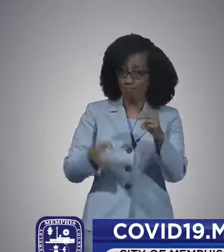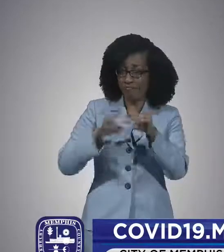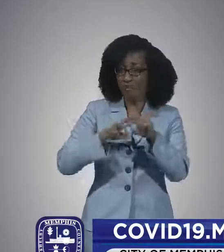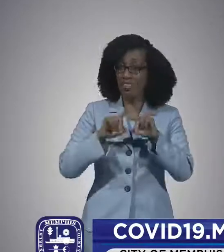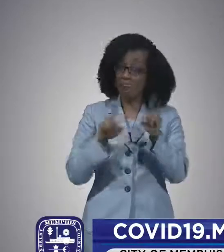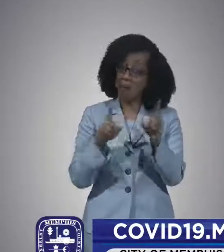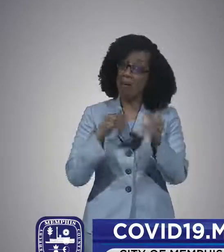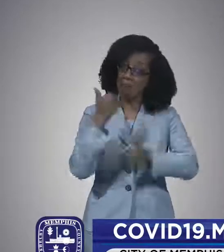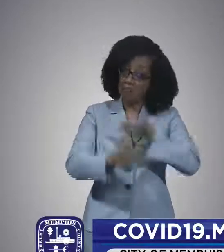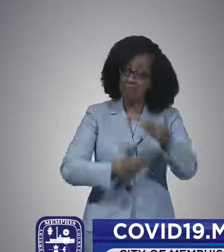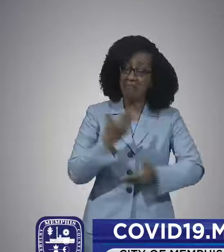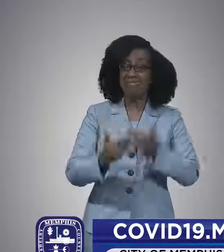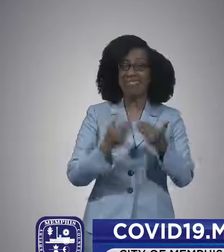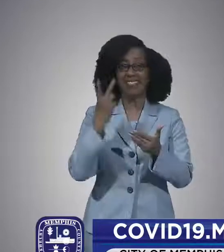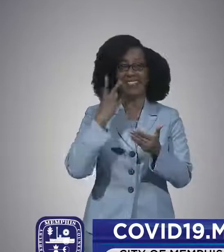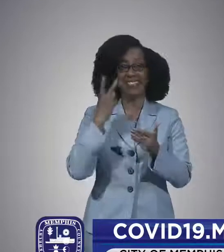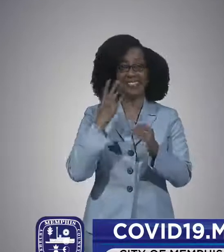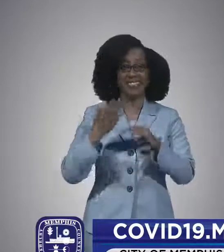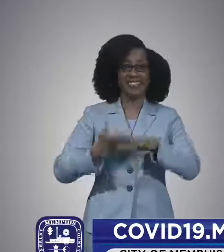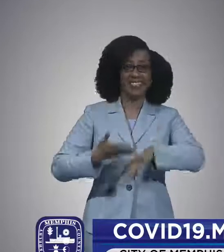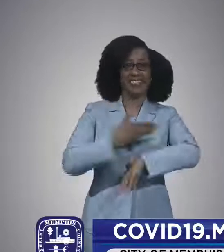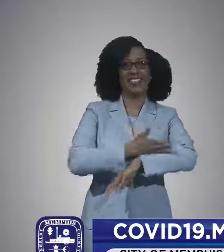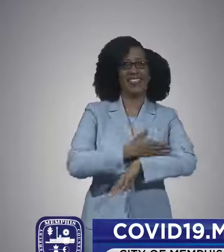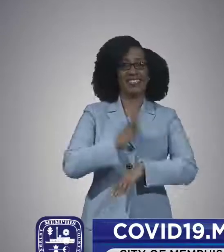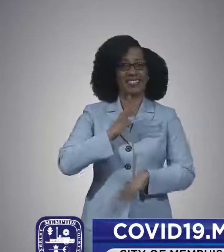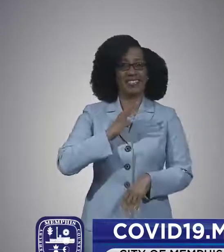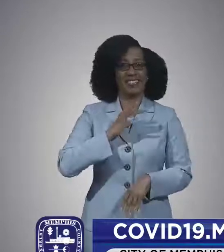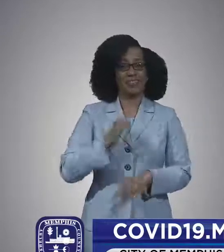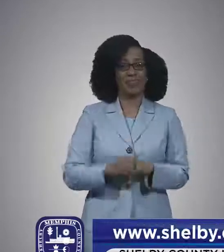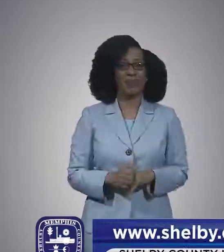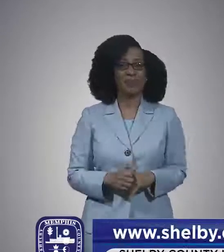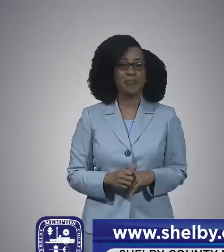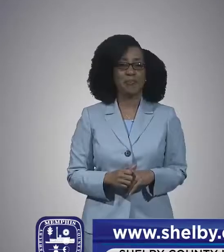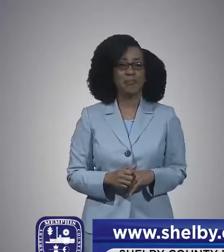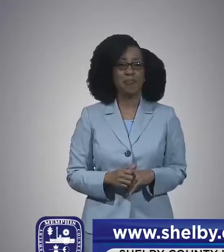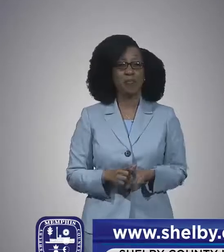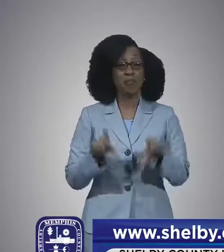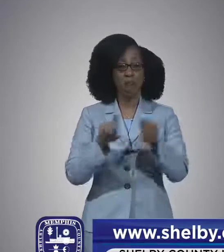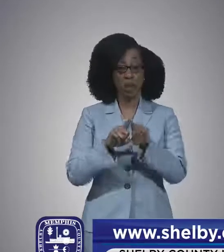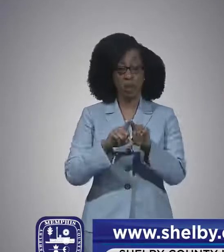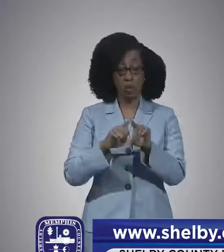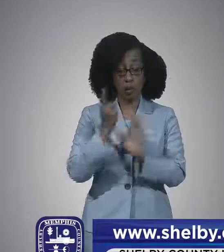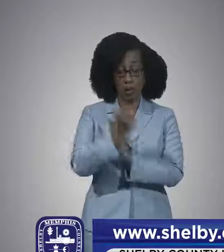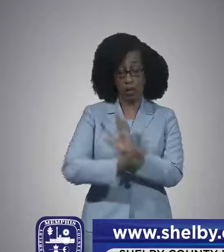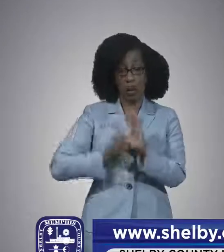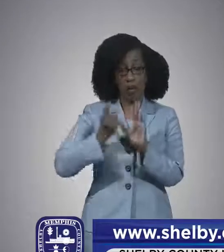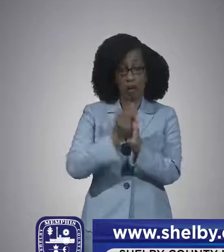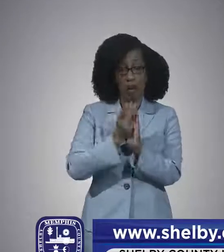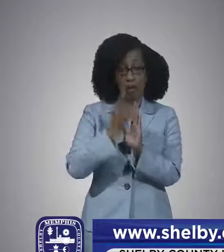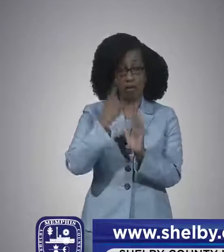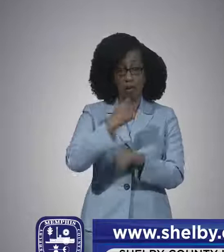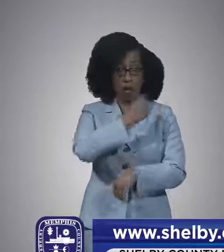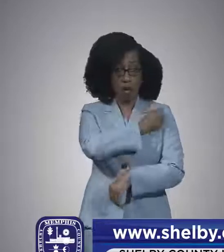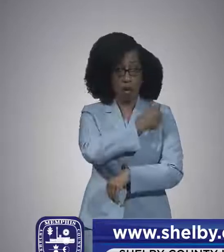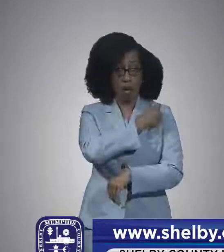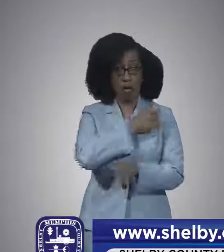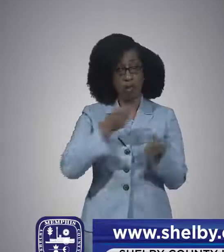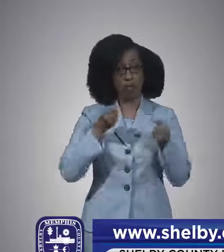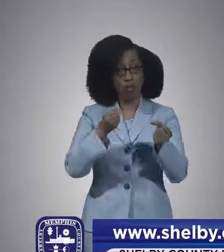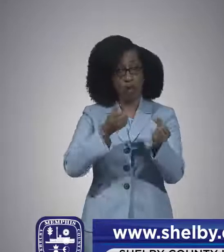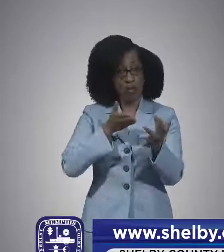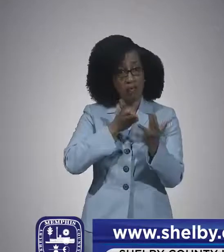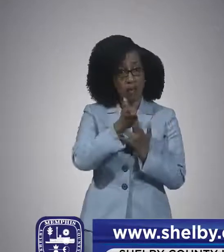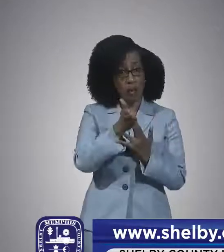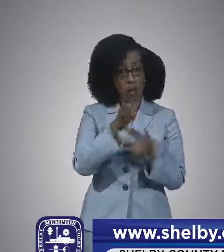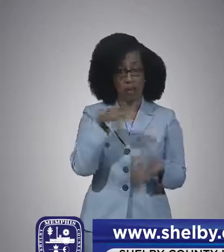been somewhat of an uptick. Now, we've expanded the hours at our public vaccination drive-through site at the Pipkin building